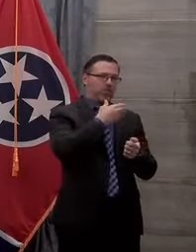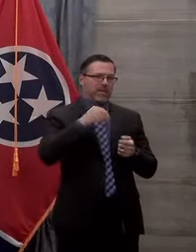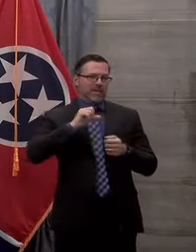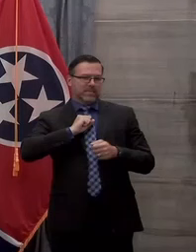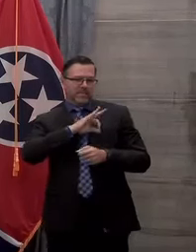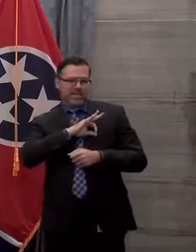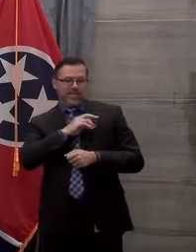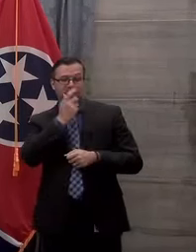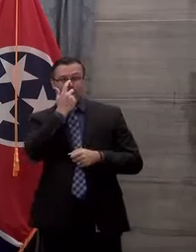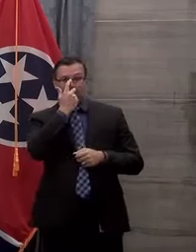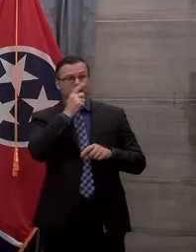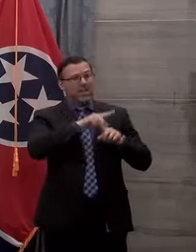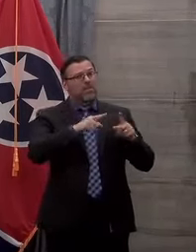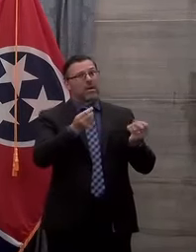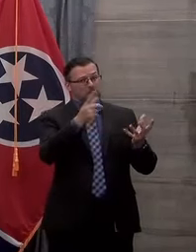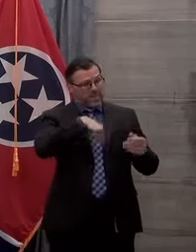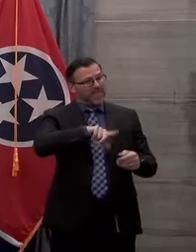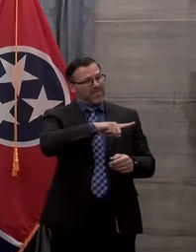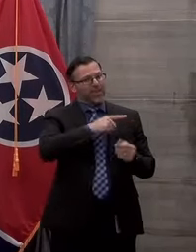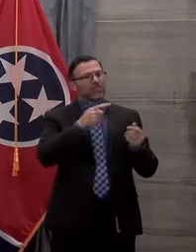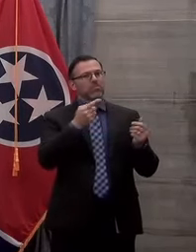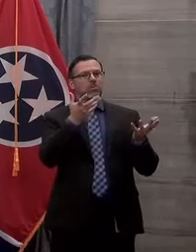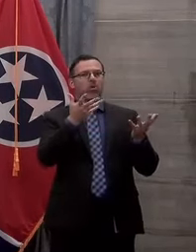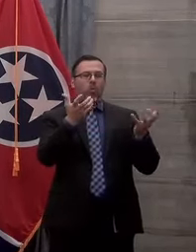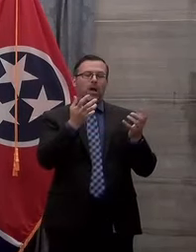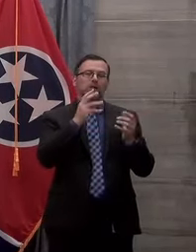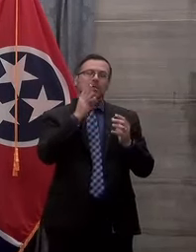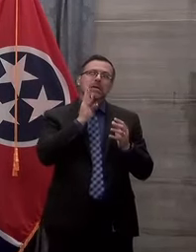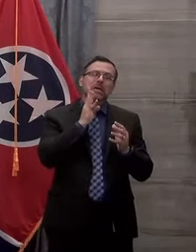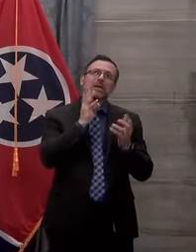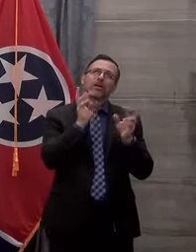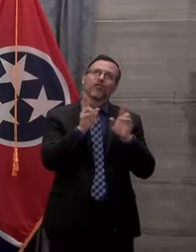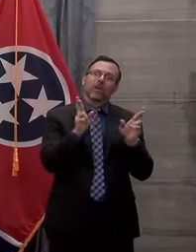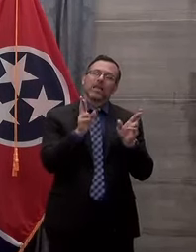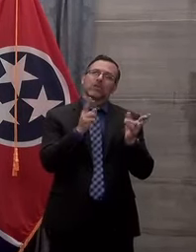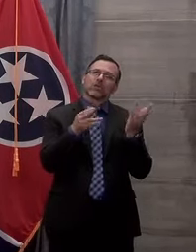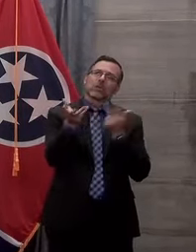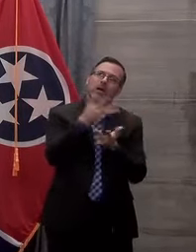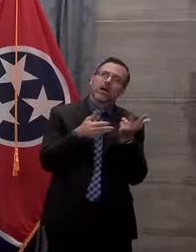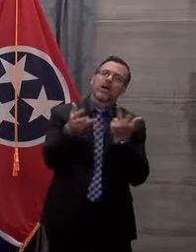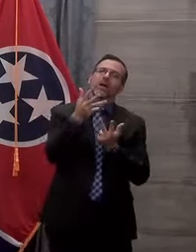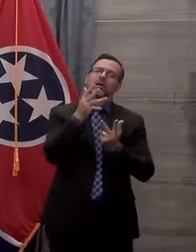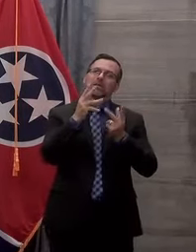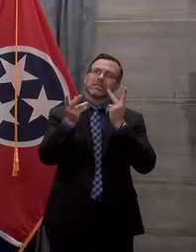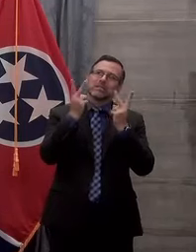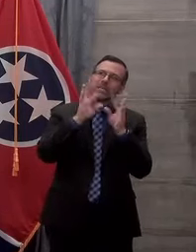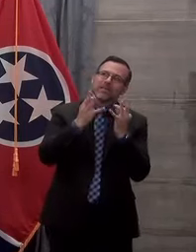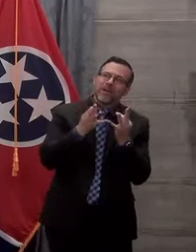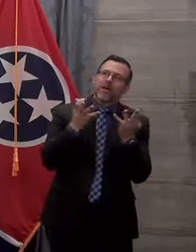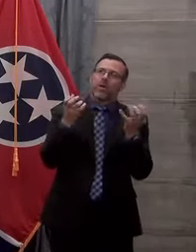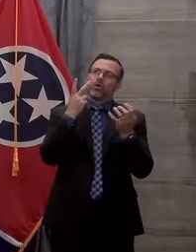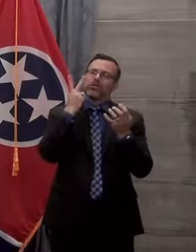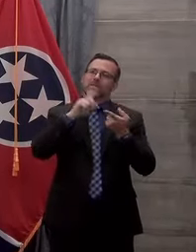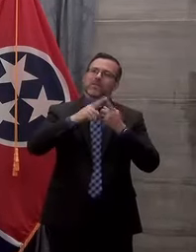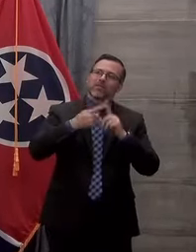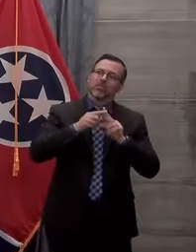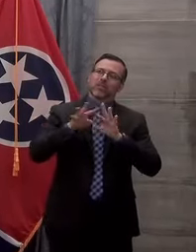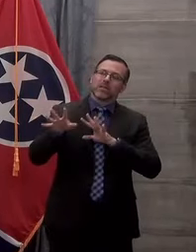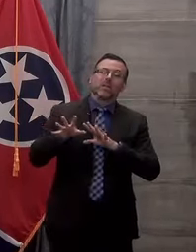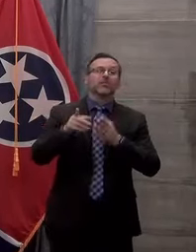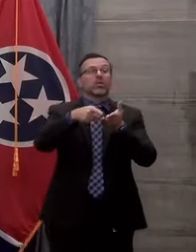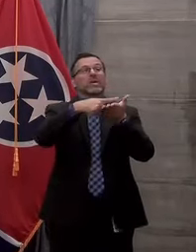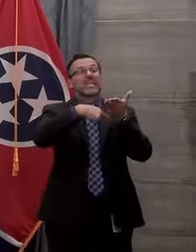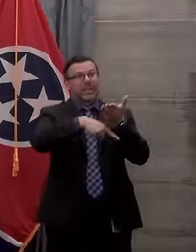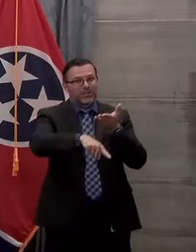social, emotional, and psychological well-being. So we are announcing the opening next week of limited visitation.